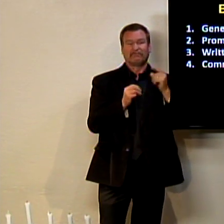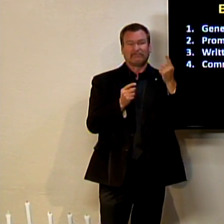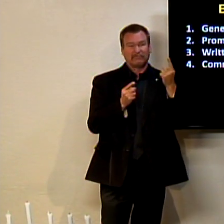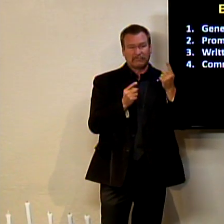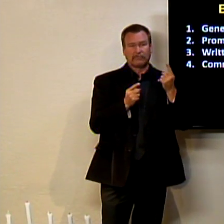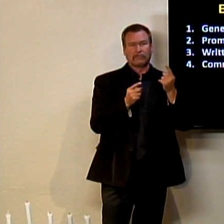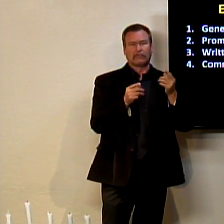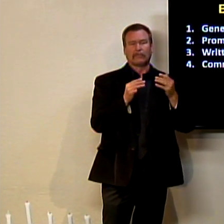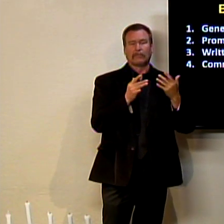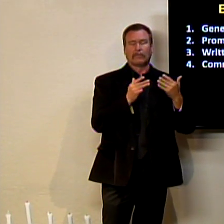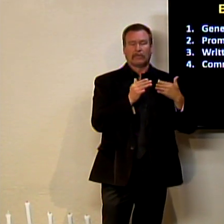applications for us.